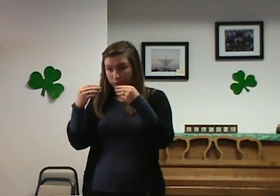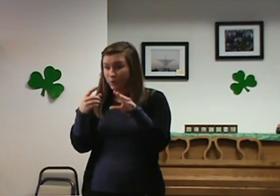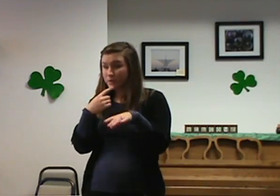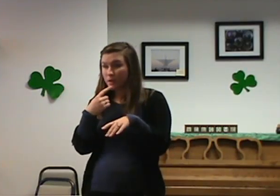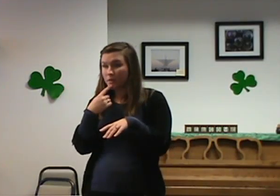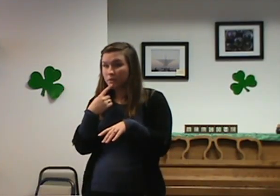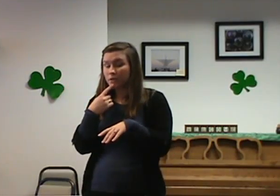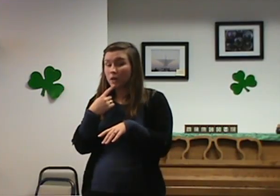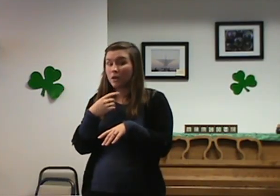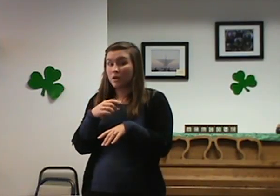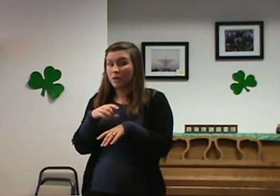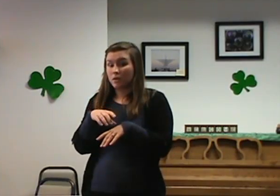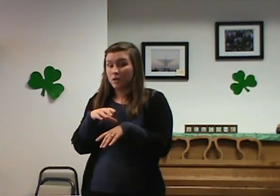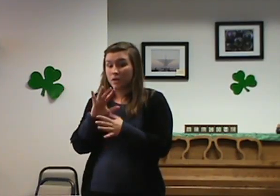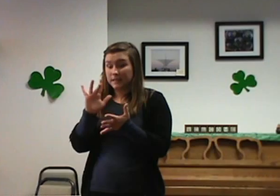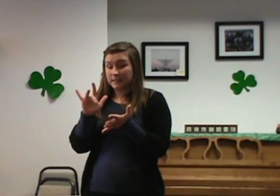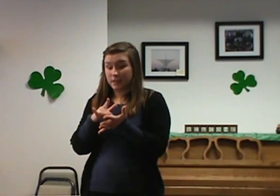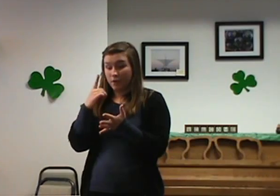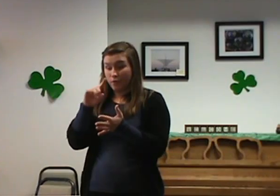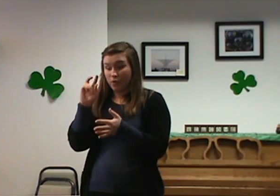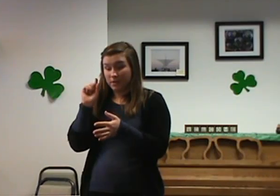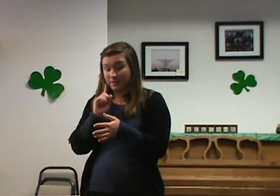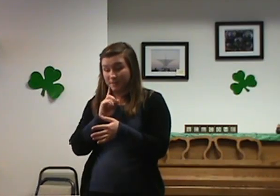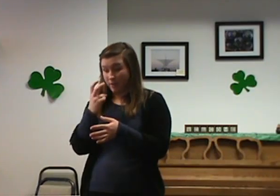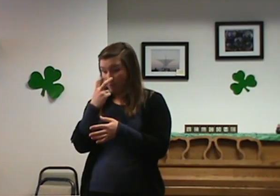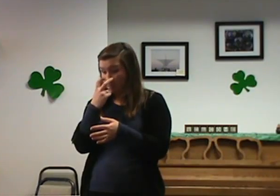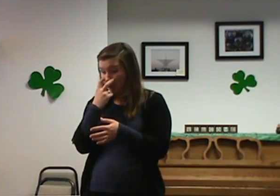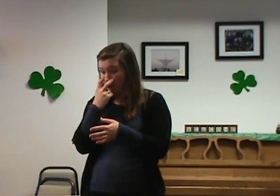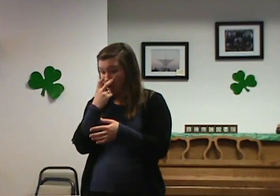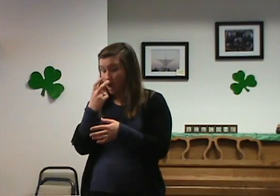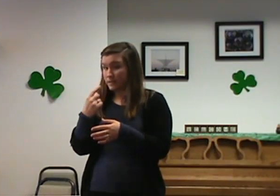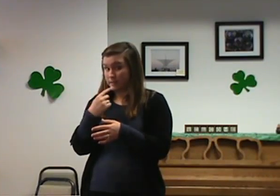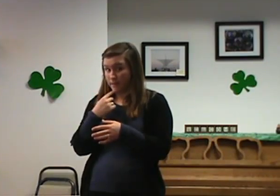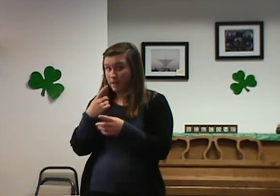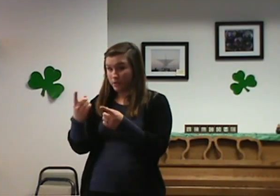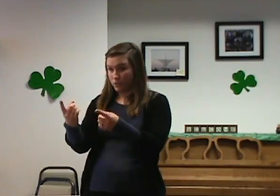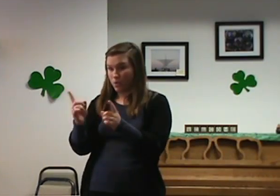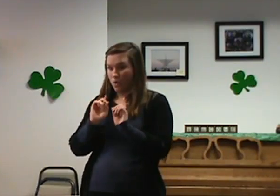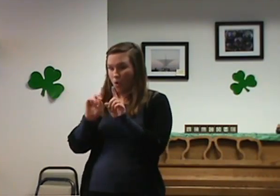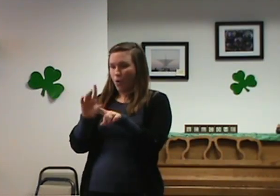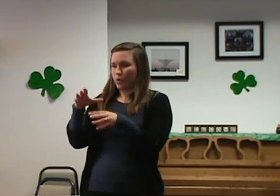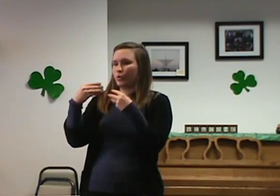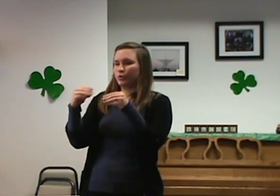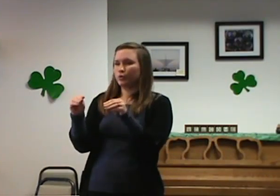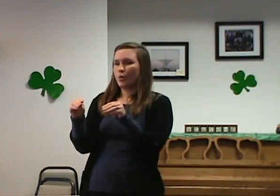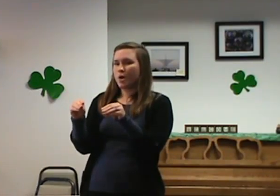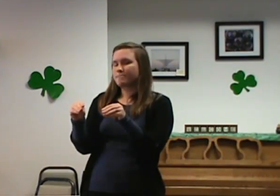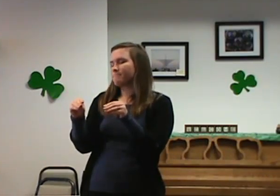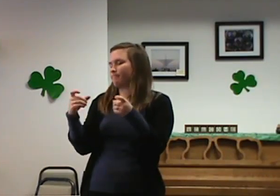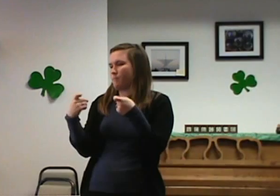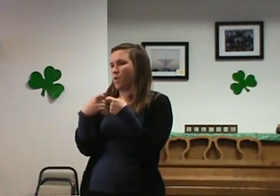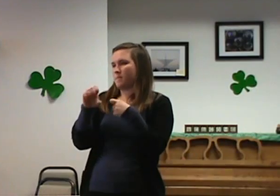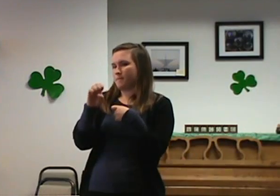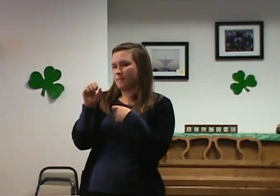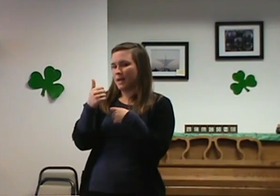You're familiar with the big print calendars, I'm sure, right? I mean, would you like Yes, that, I've would you like to have got one a here? couple of them Oh, okay. here already. Okay. That